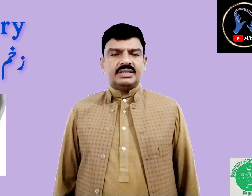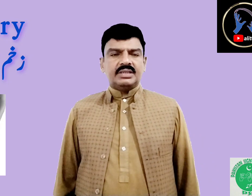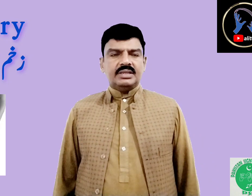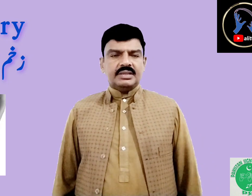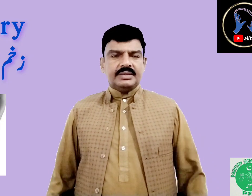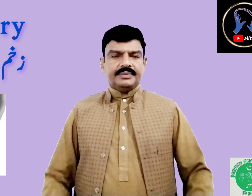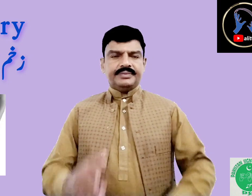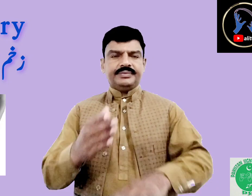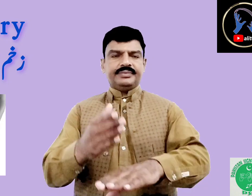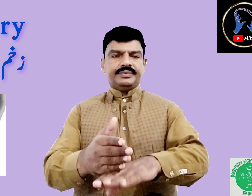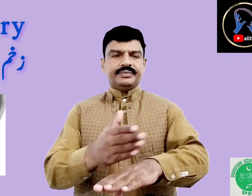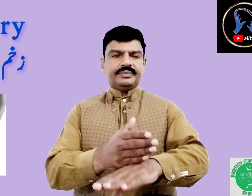injury,